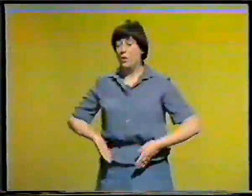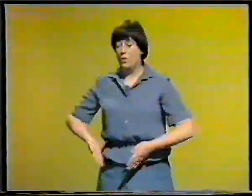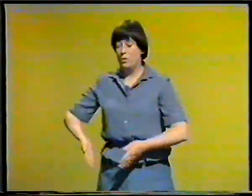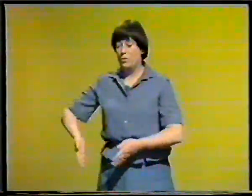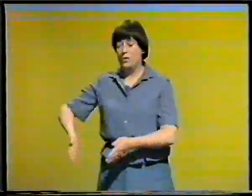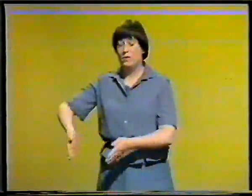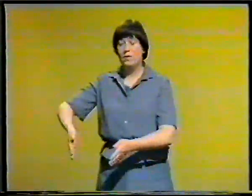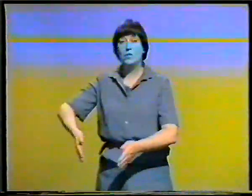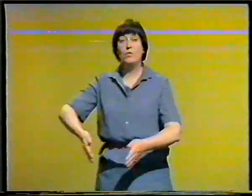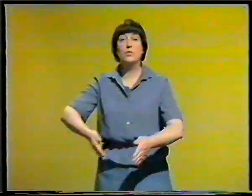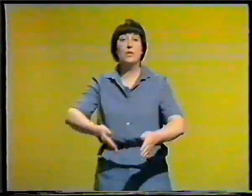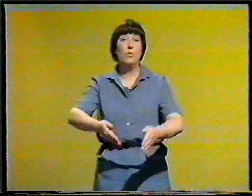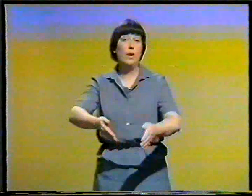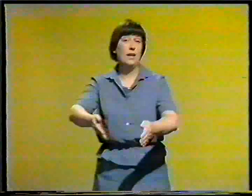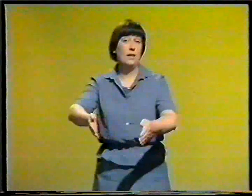Road. This is also the way.